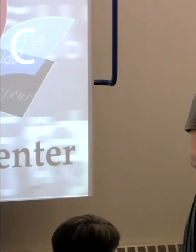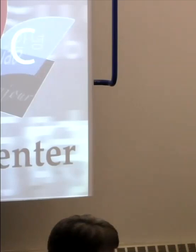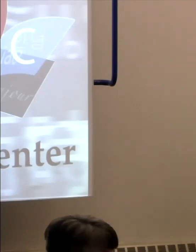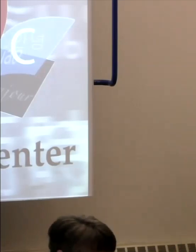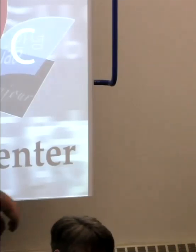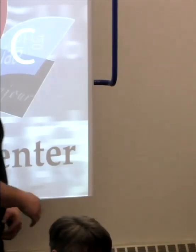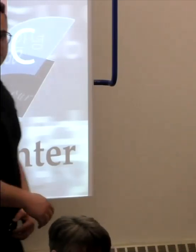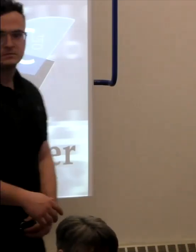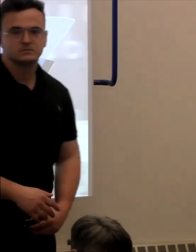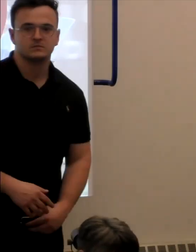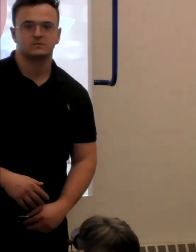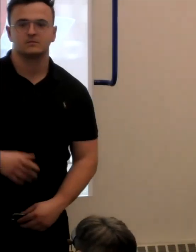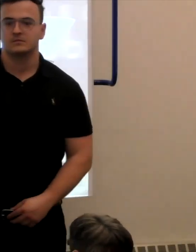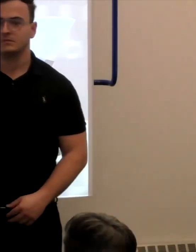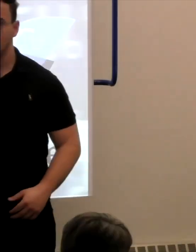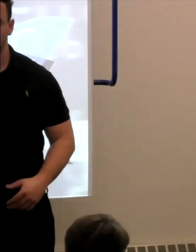Yes.